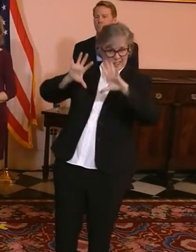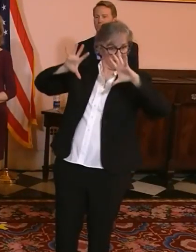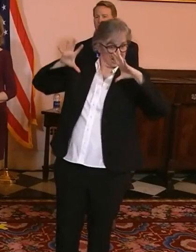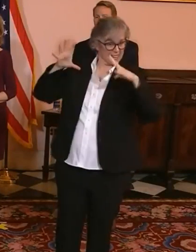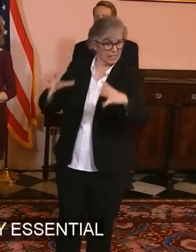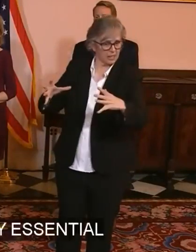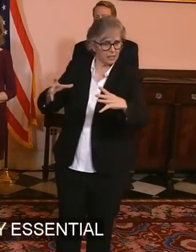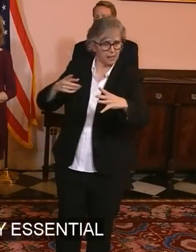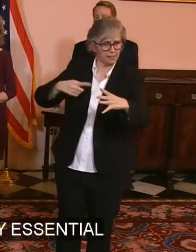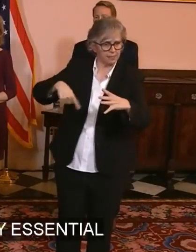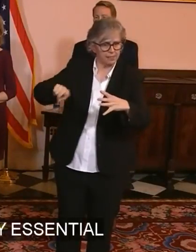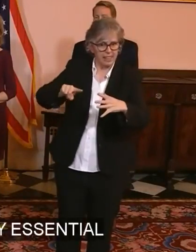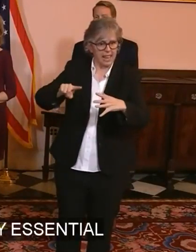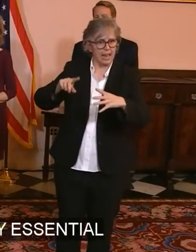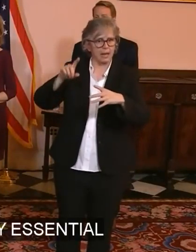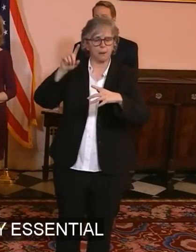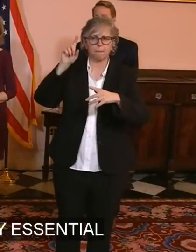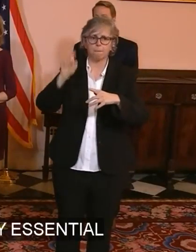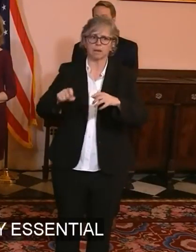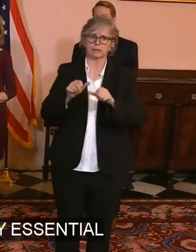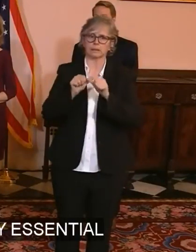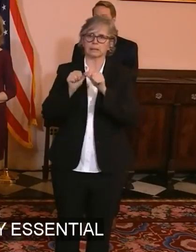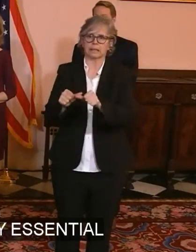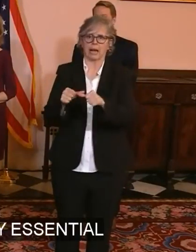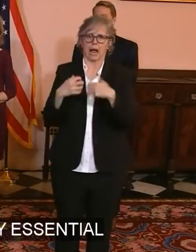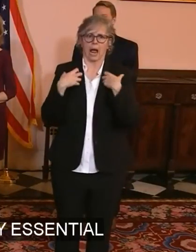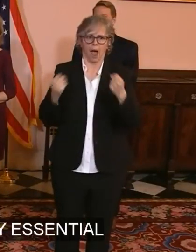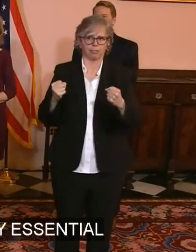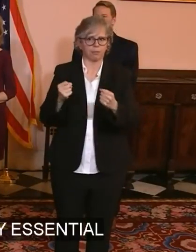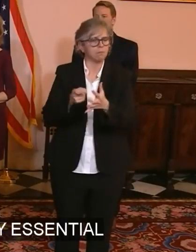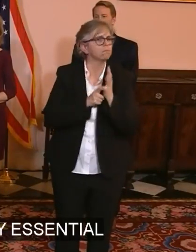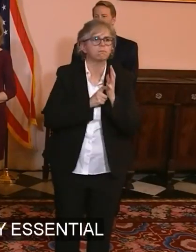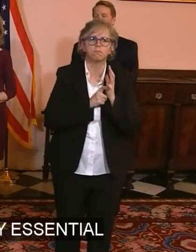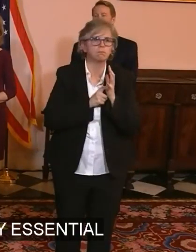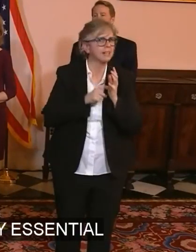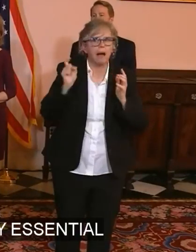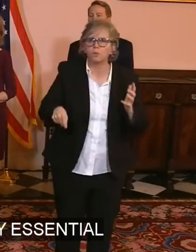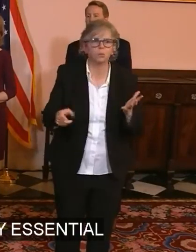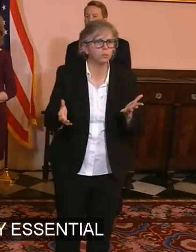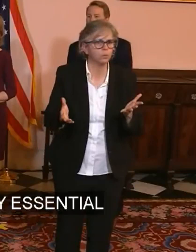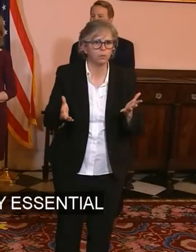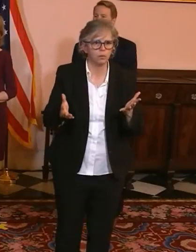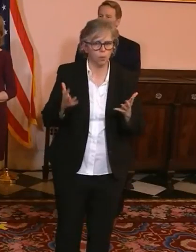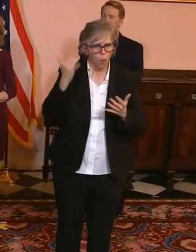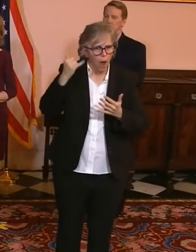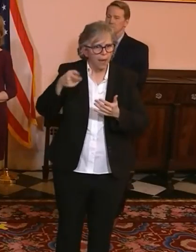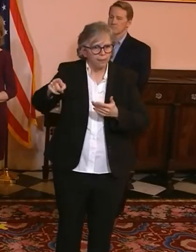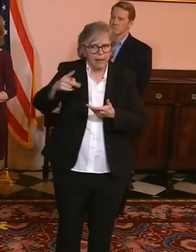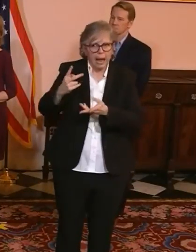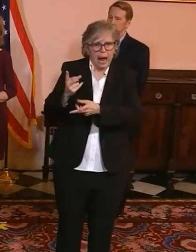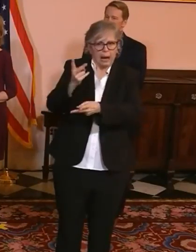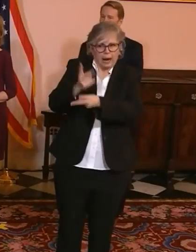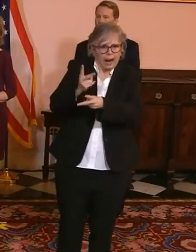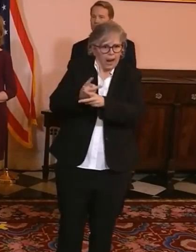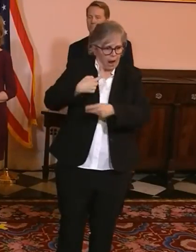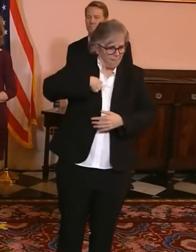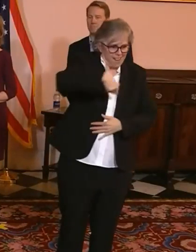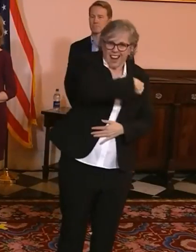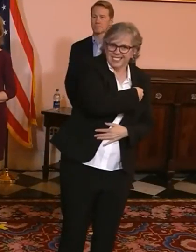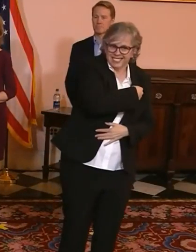can take care of the rest of us. We have to have them healthy. We have to have them so they can be on the